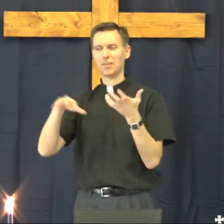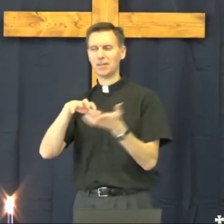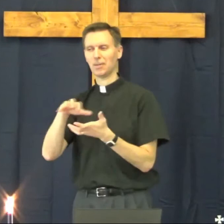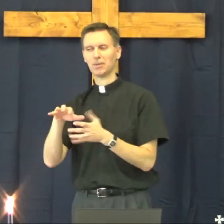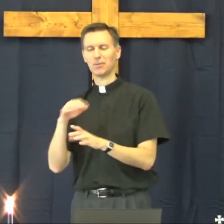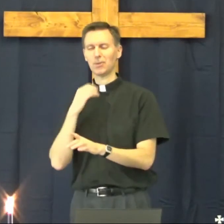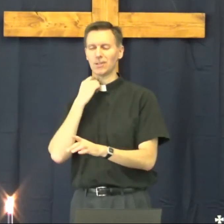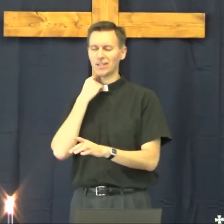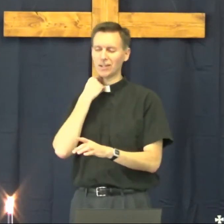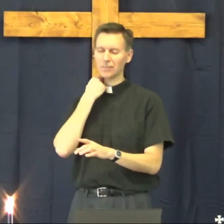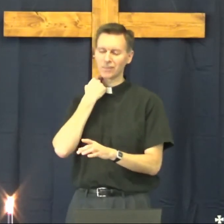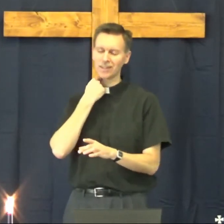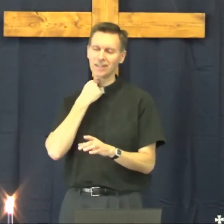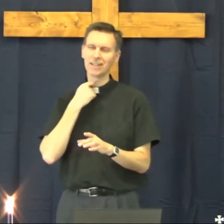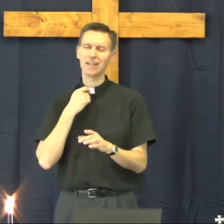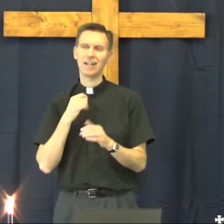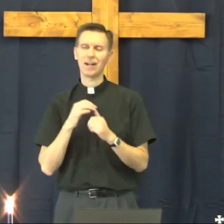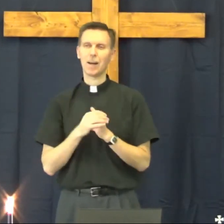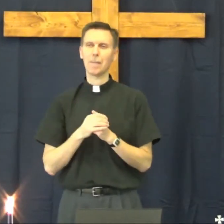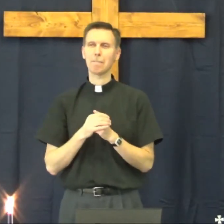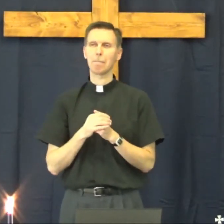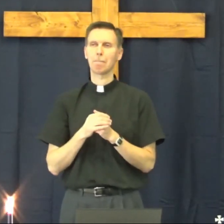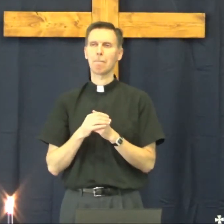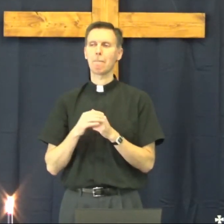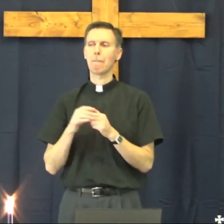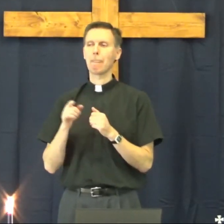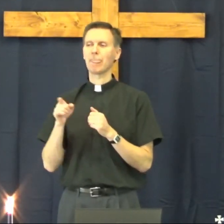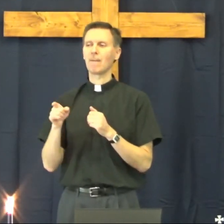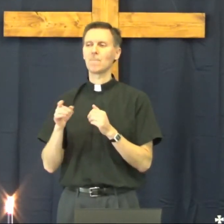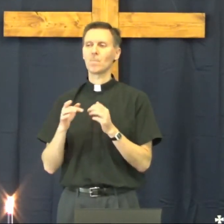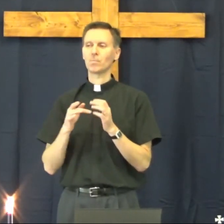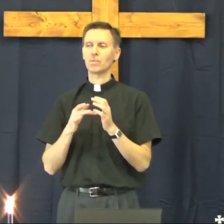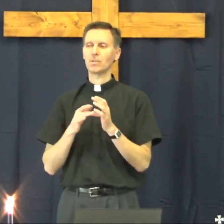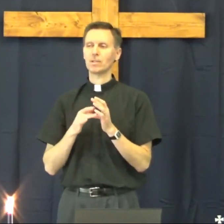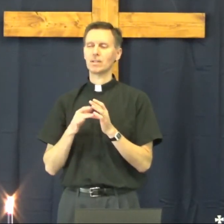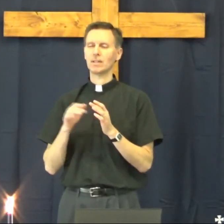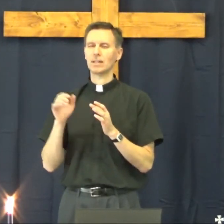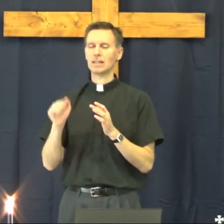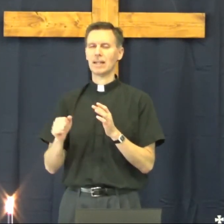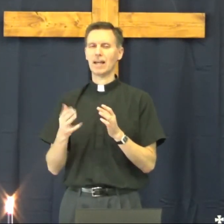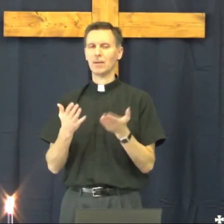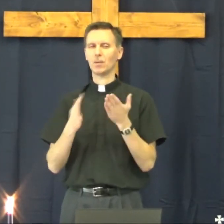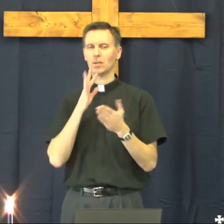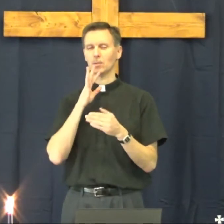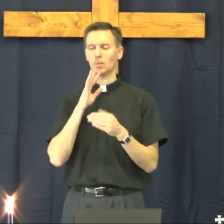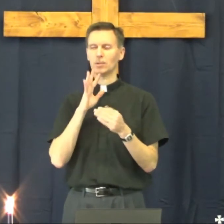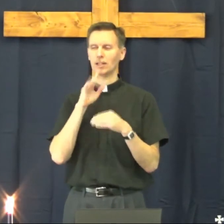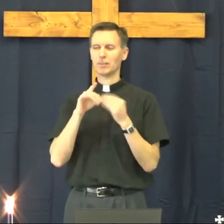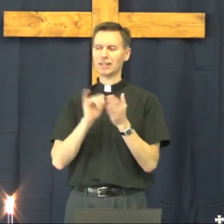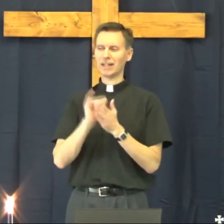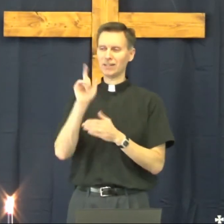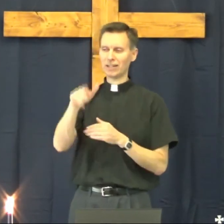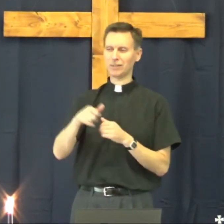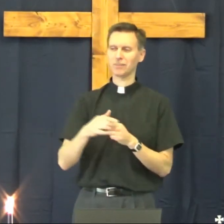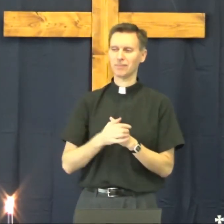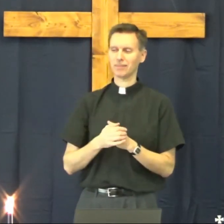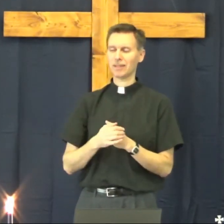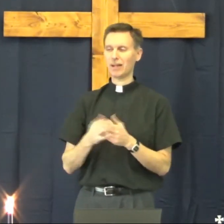become confusing here. You want to hold that about the setting? Yeah, we'll talk about that later. Okay. Yeah,